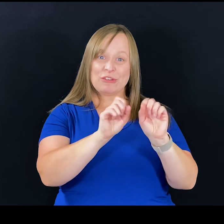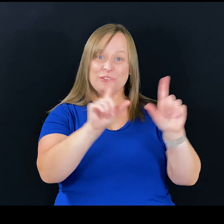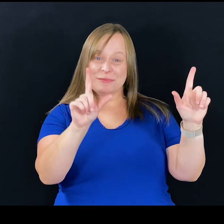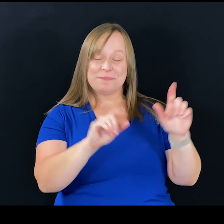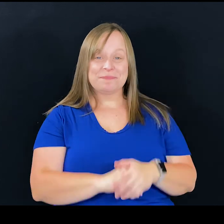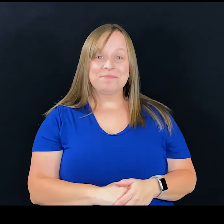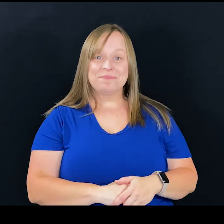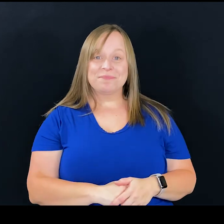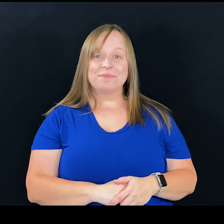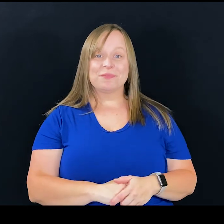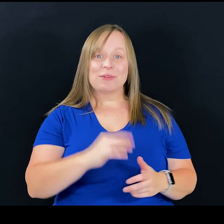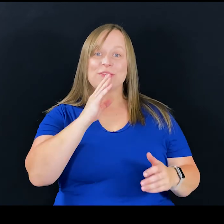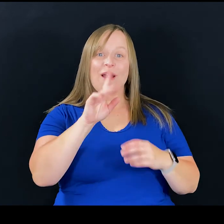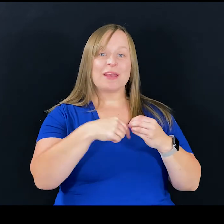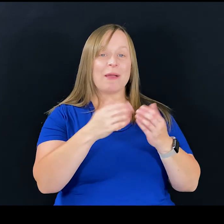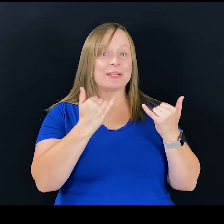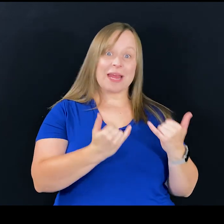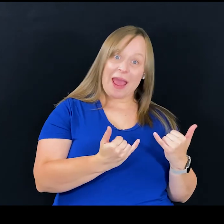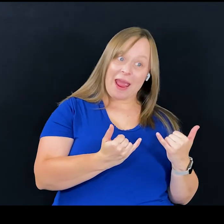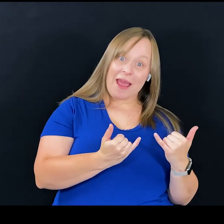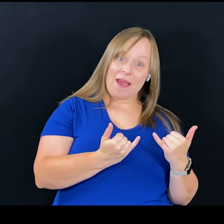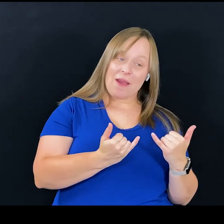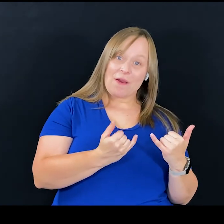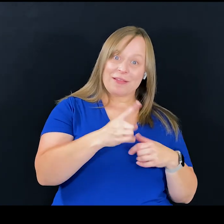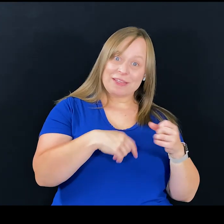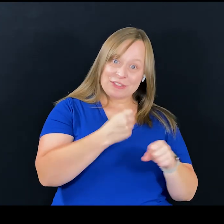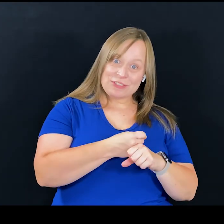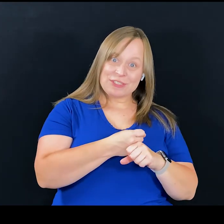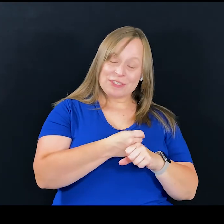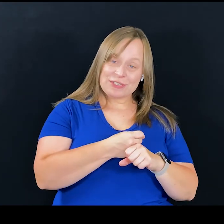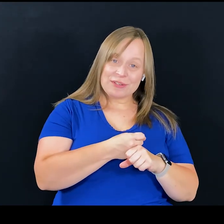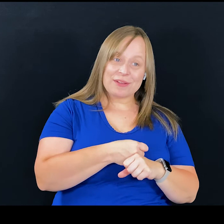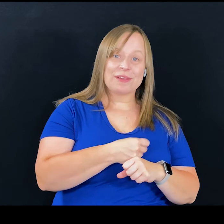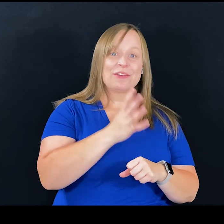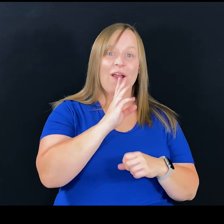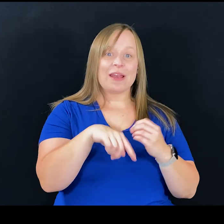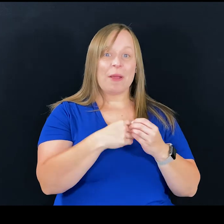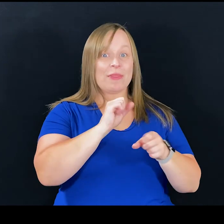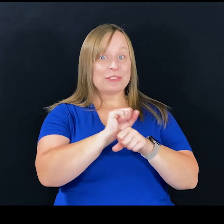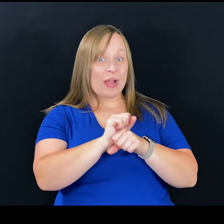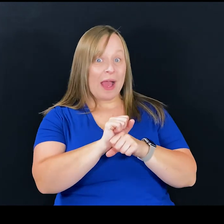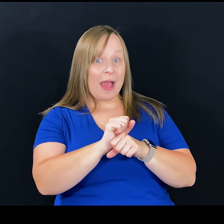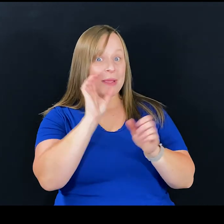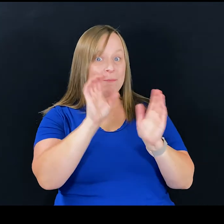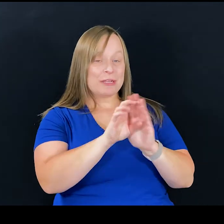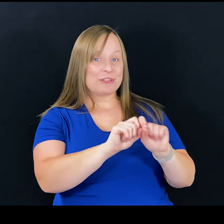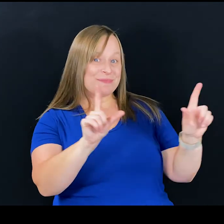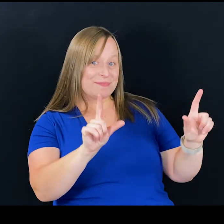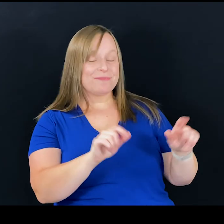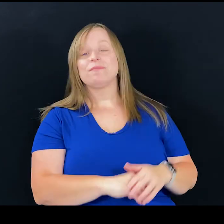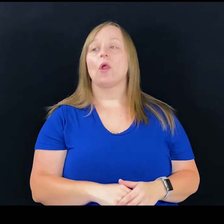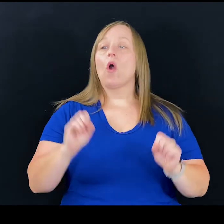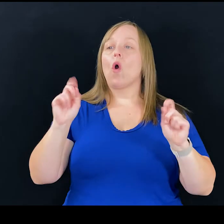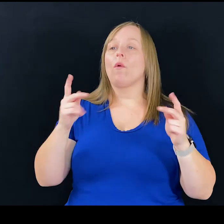were pictures. When he talked about his now, this year's present levels, he talked about the job he had, and he had a picture